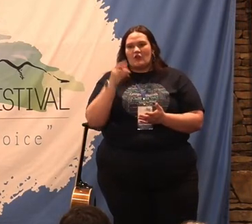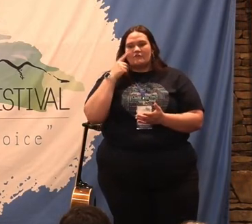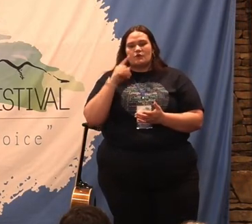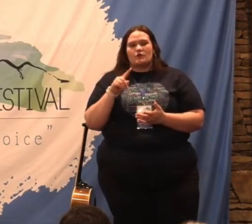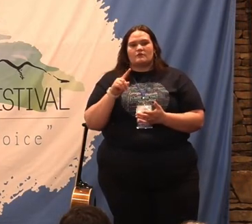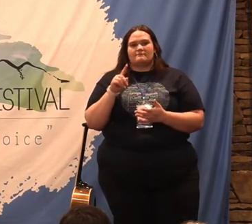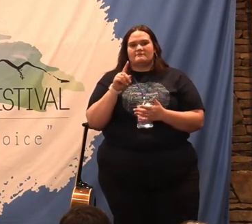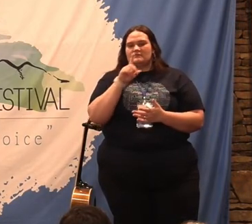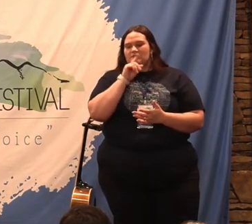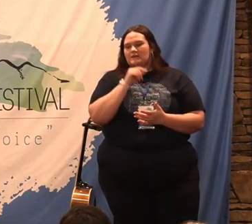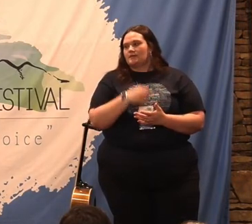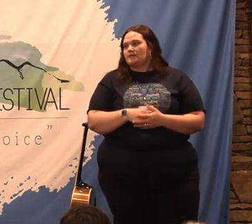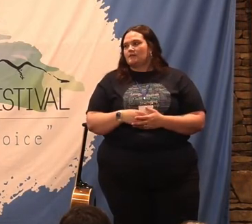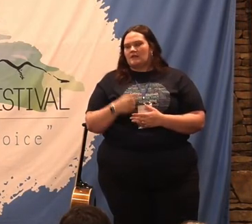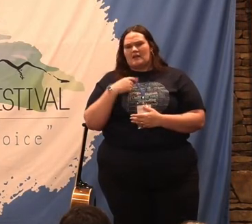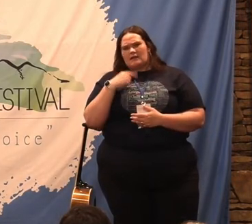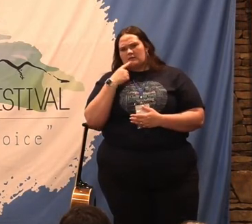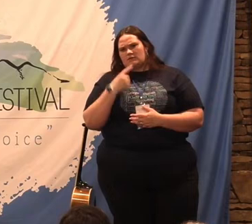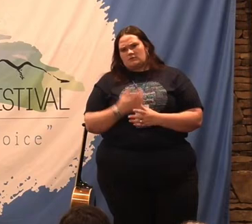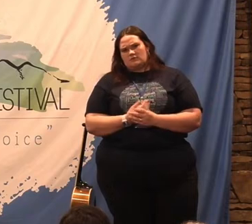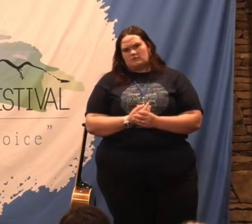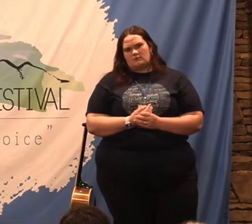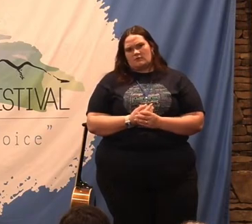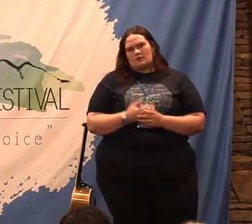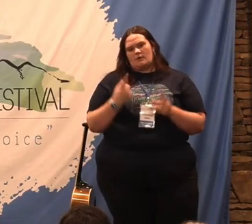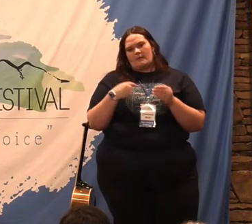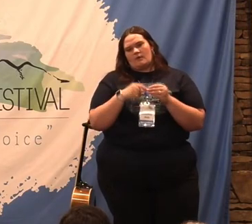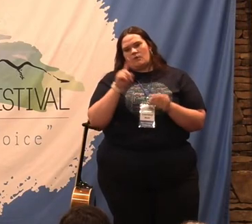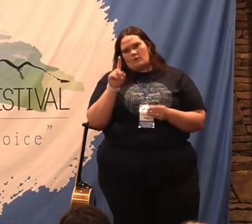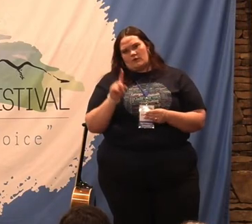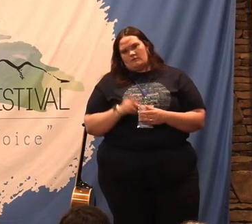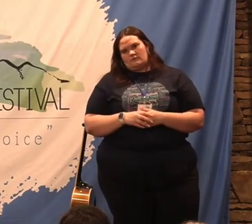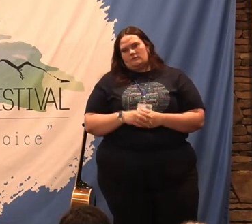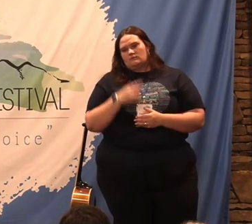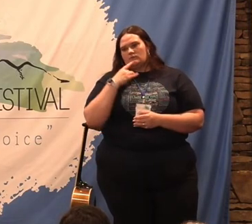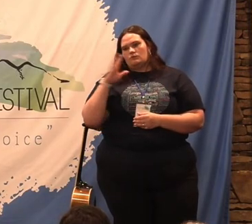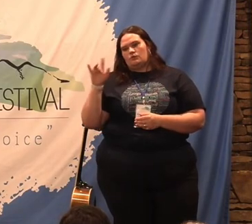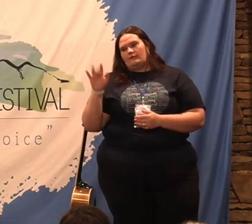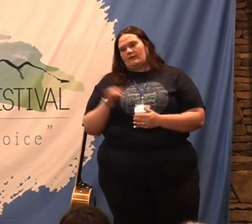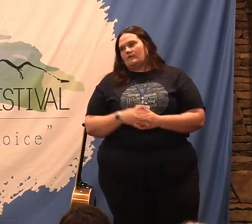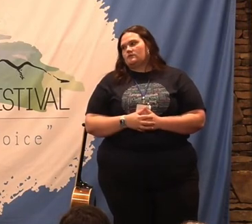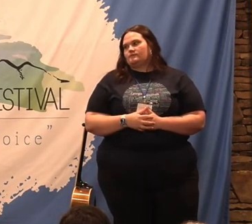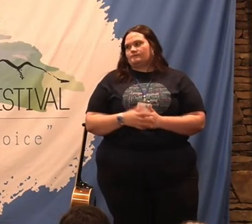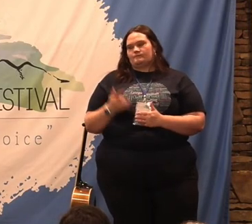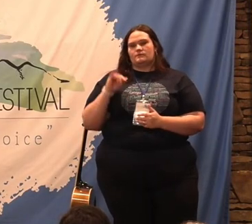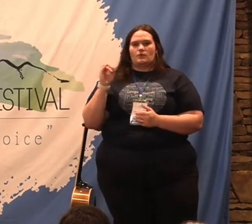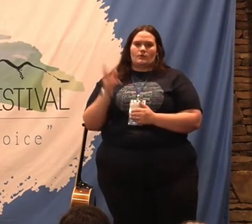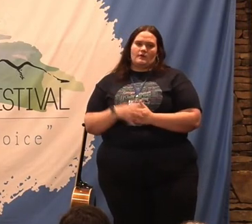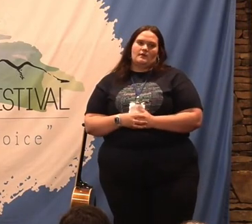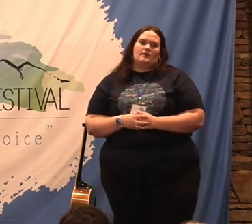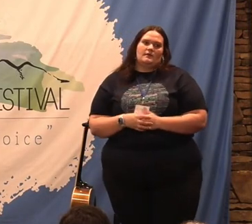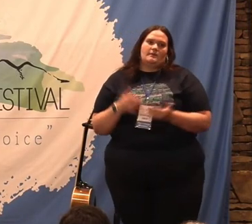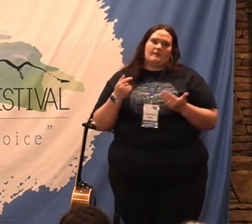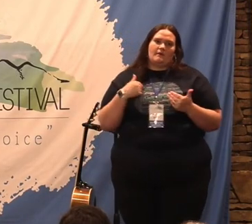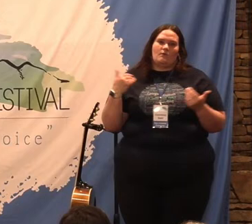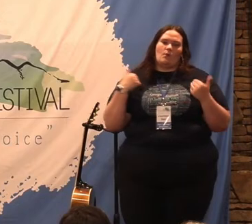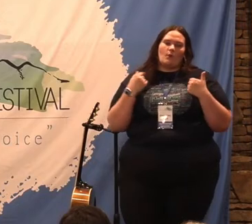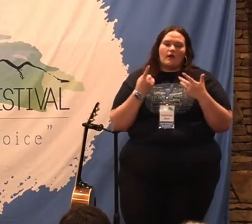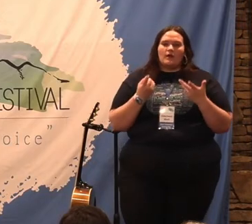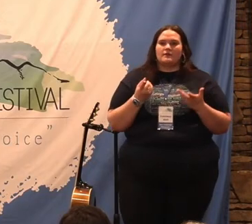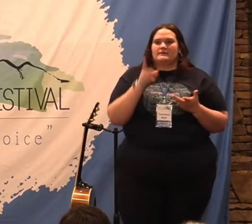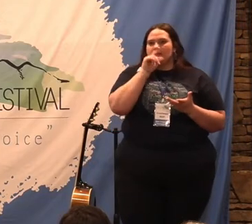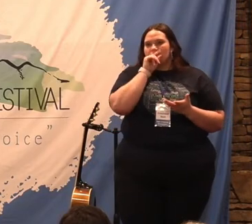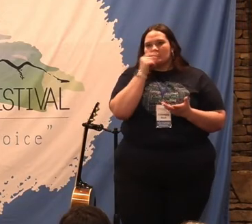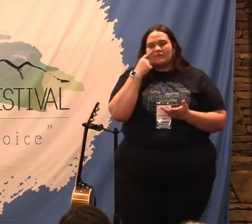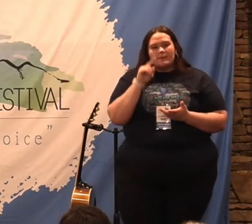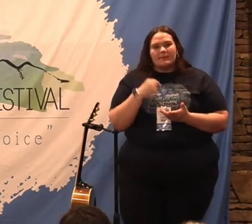instead I tell the lady, how much for 1 piece? I said like 25. So I'm like, okay, maybe I could have 1 piece for me, and